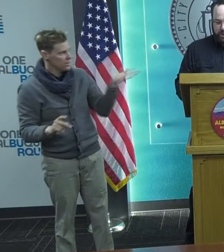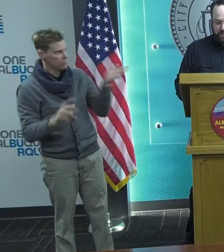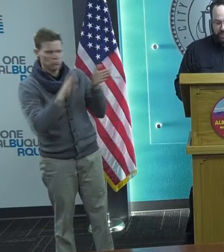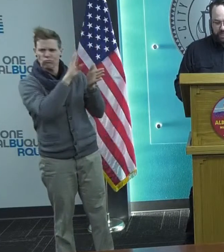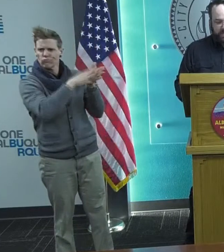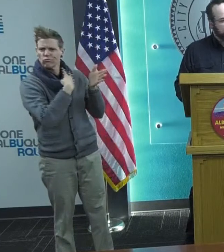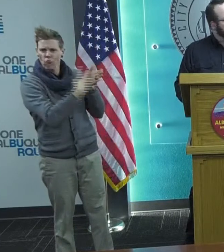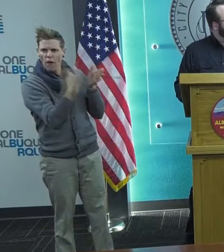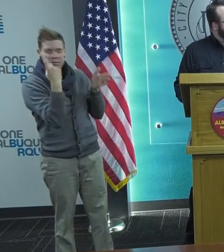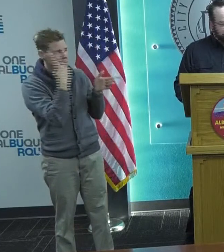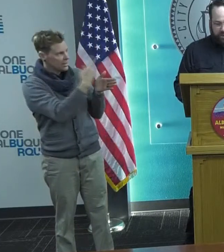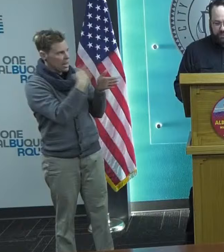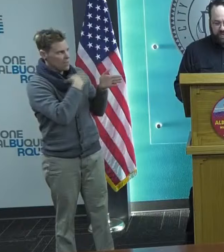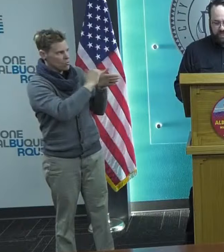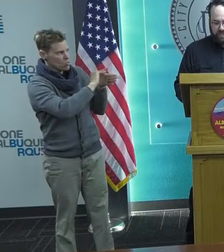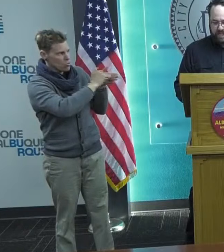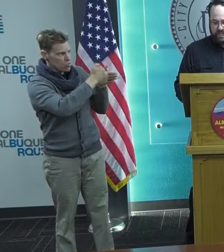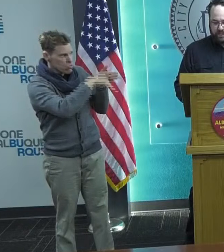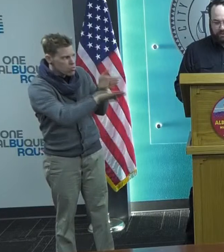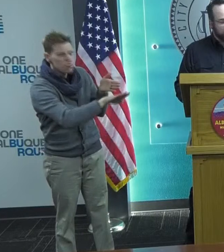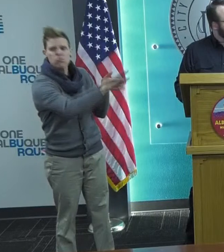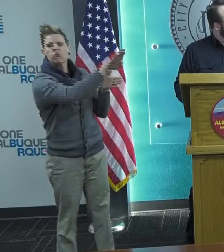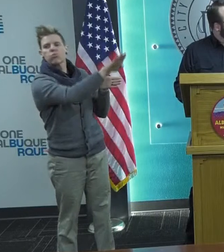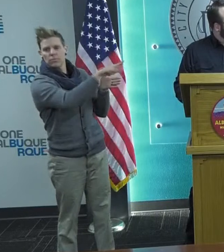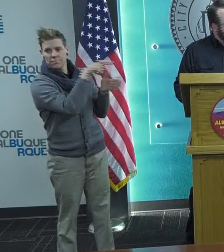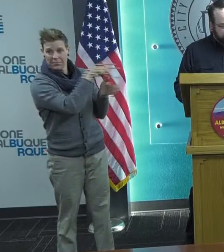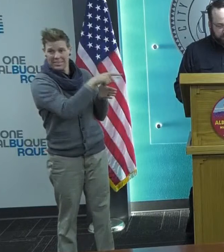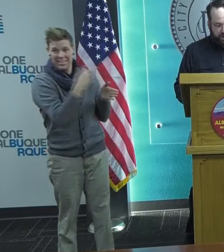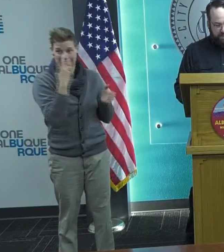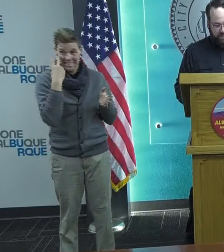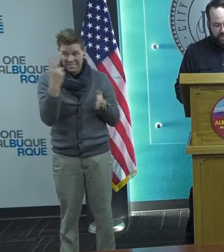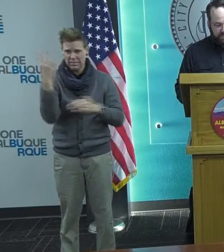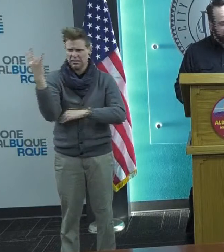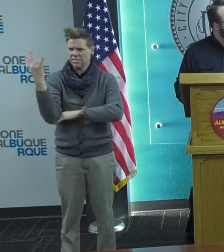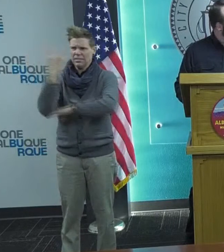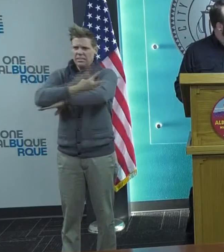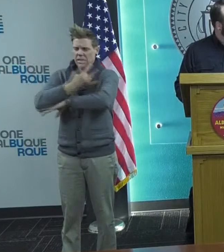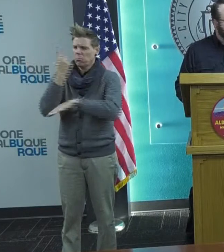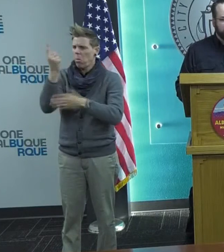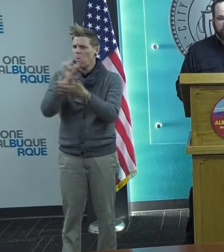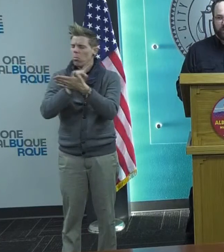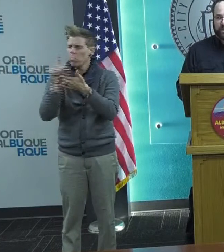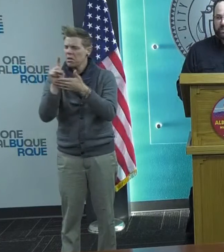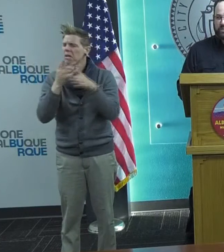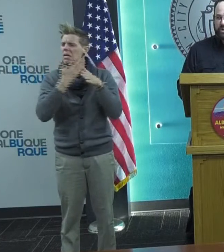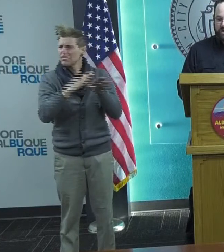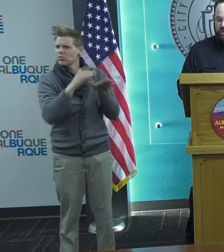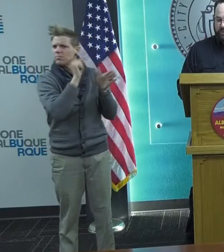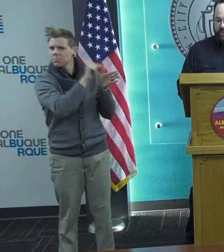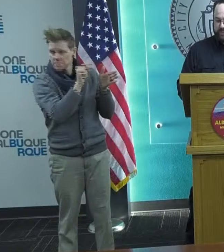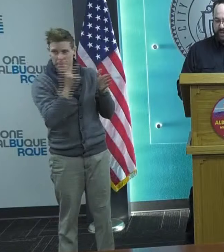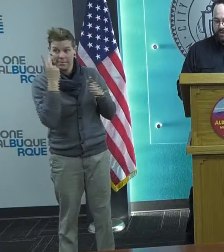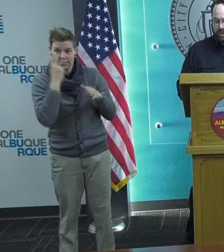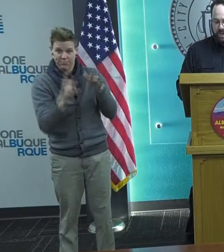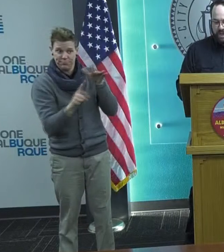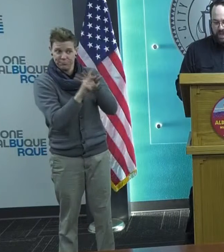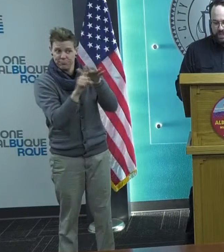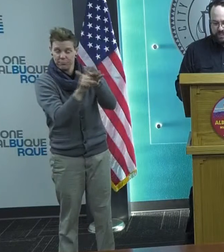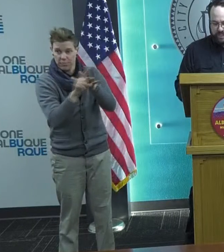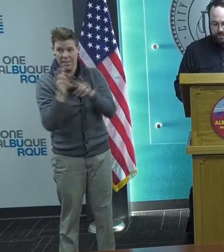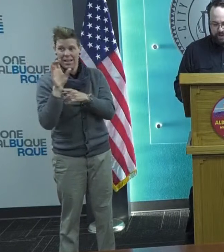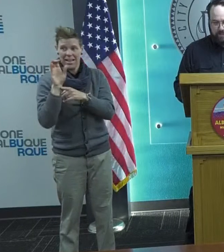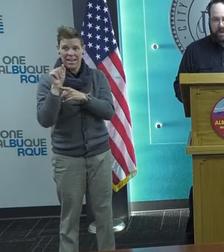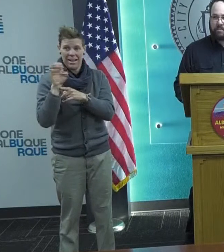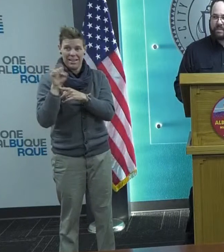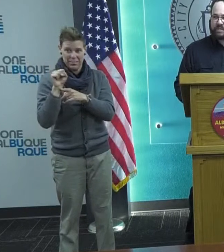actually showing the 7-day average and the daily totals of cases that have progressed since March 11th when this all started in New Mexico. You